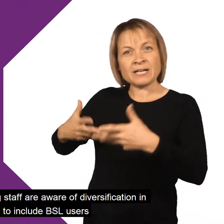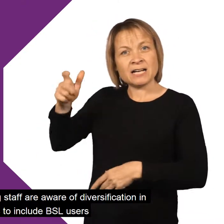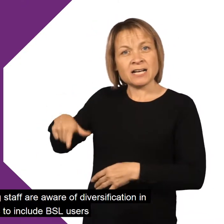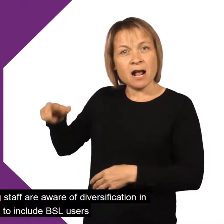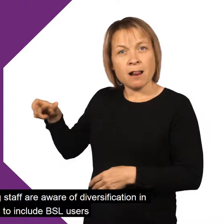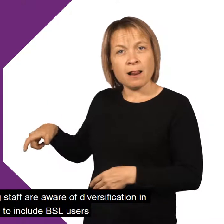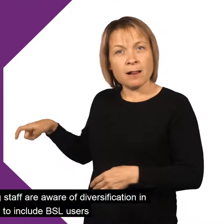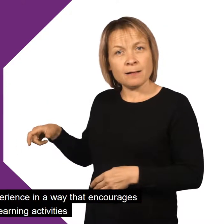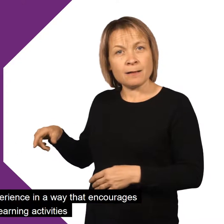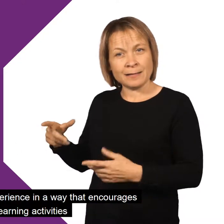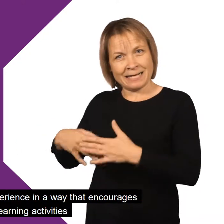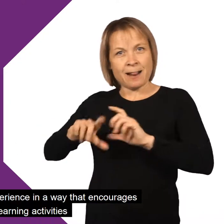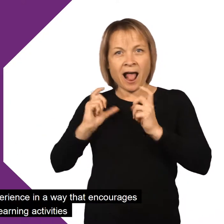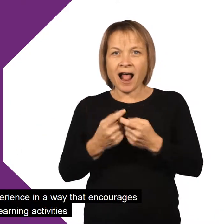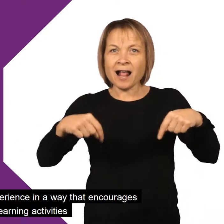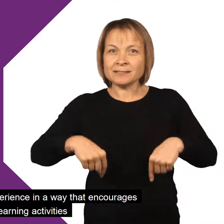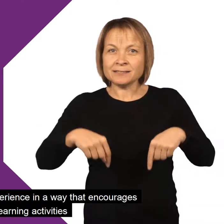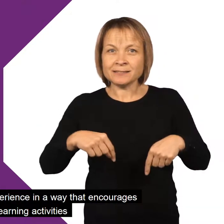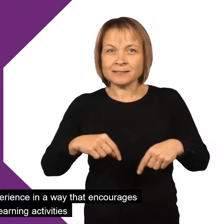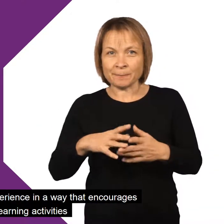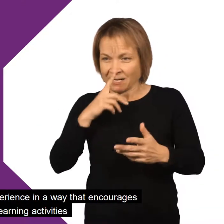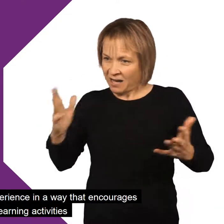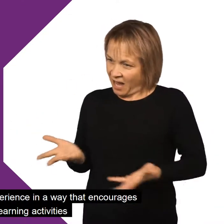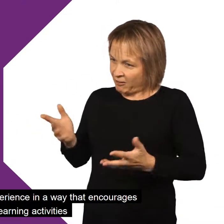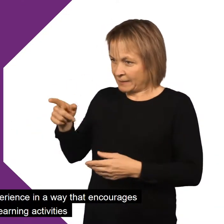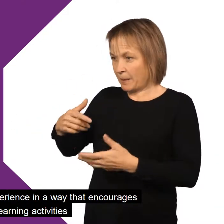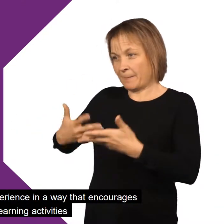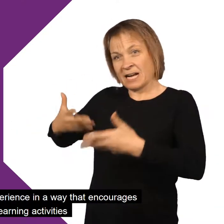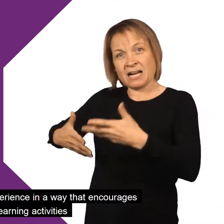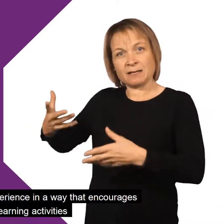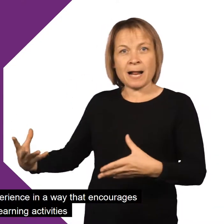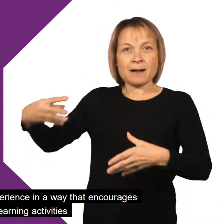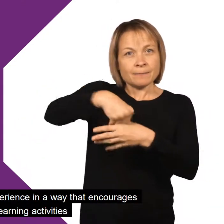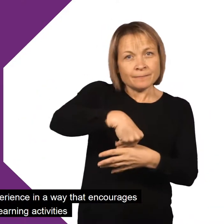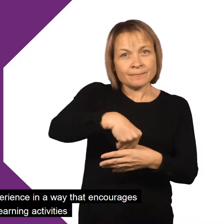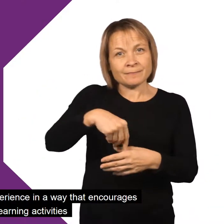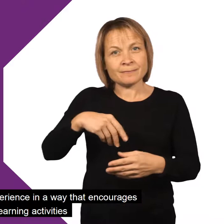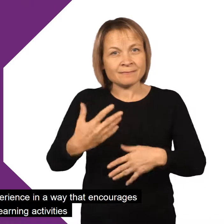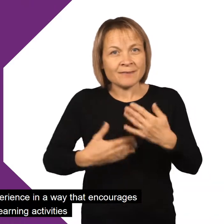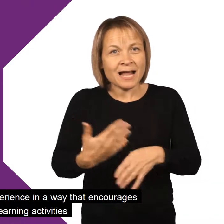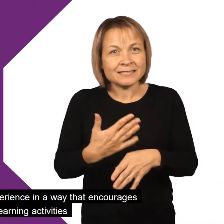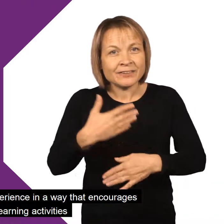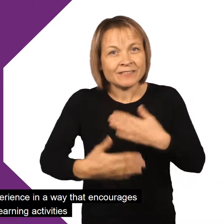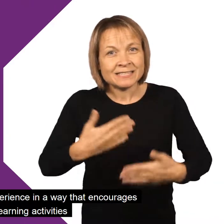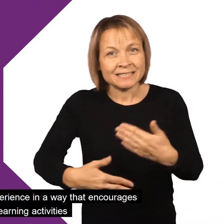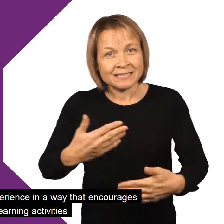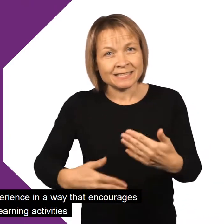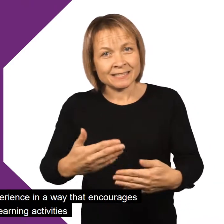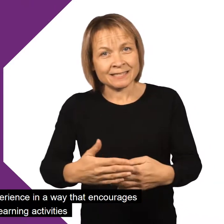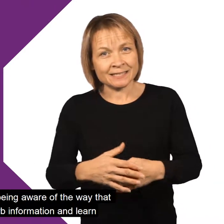BSL users into the classroom experience in a way that encourages participation in all the learning activities